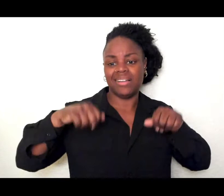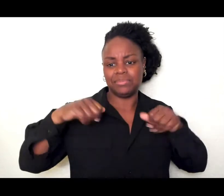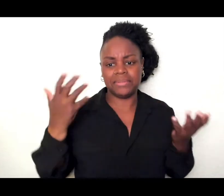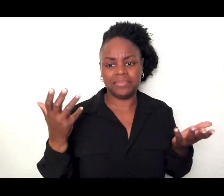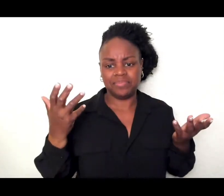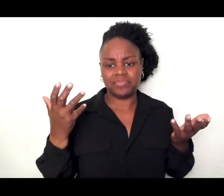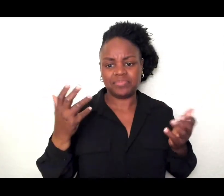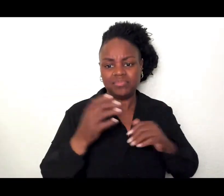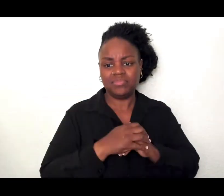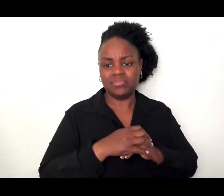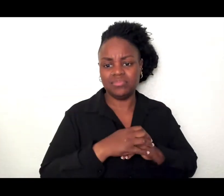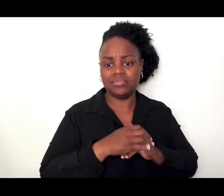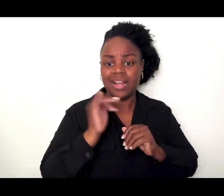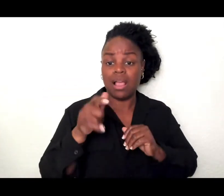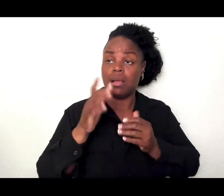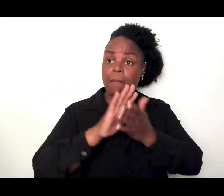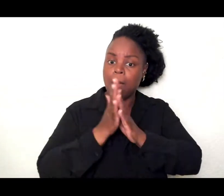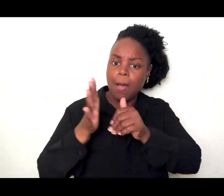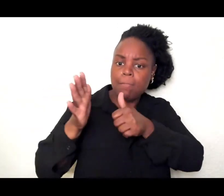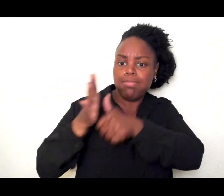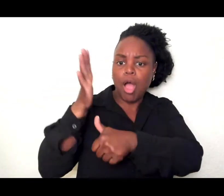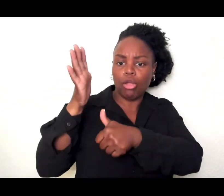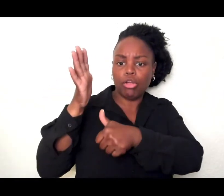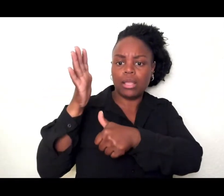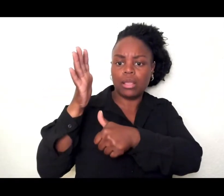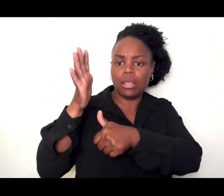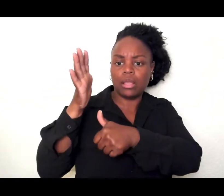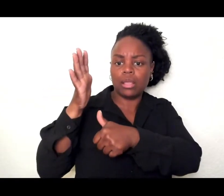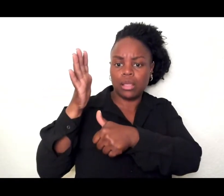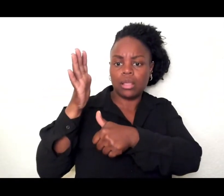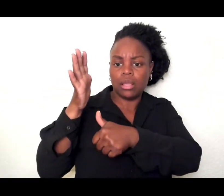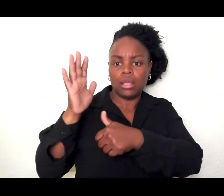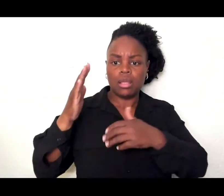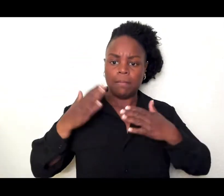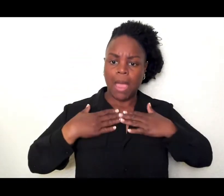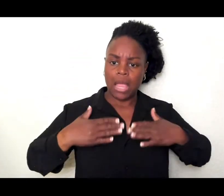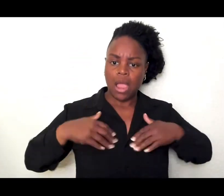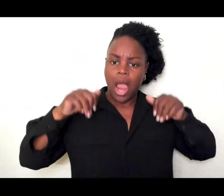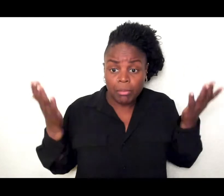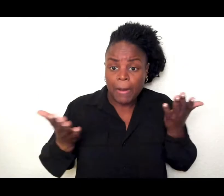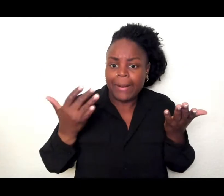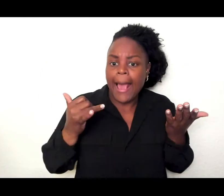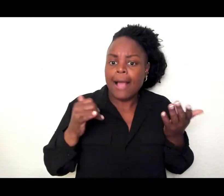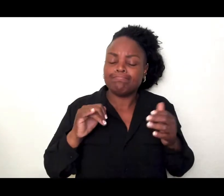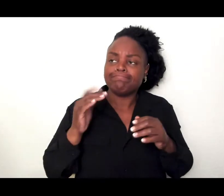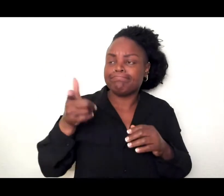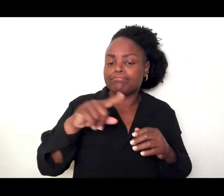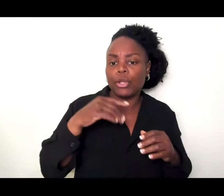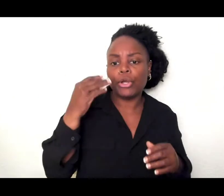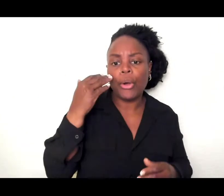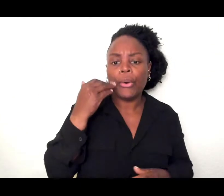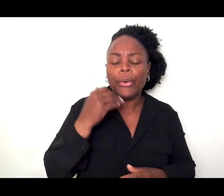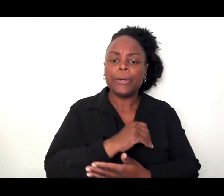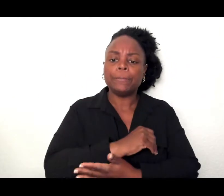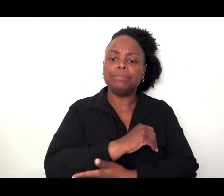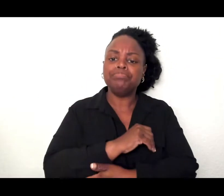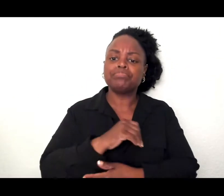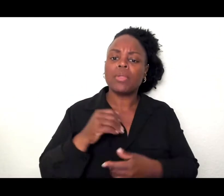world is possible, but that it only becomes a priority when able-bodied people are impacted